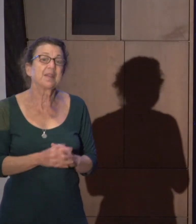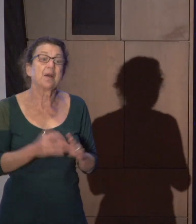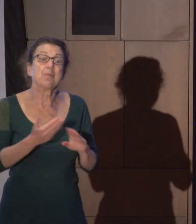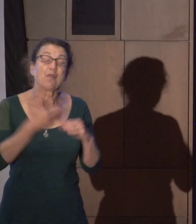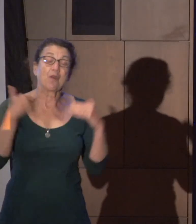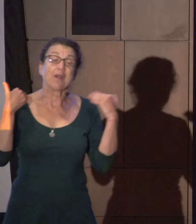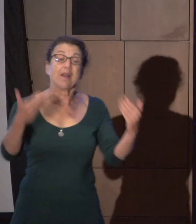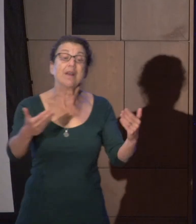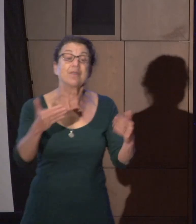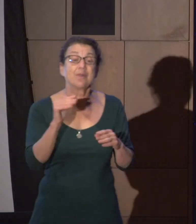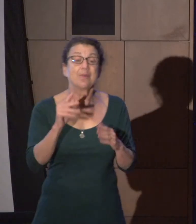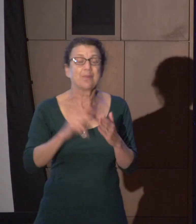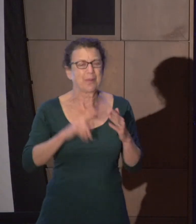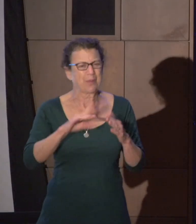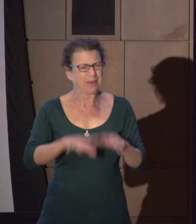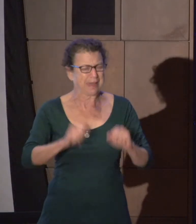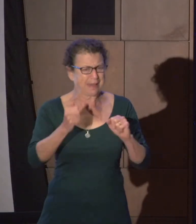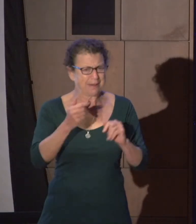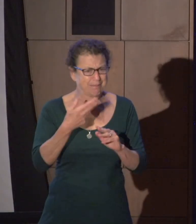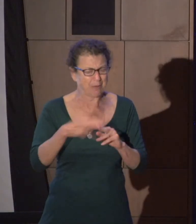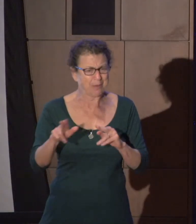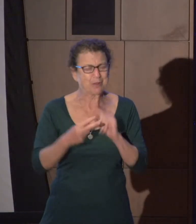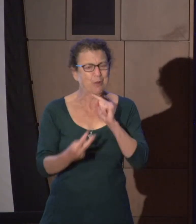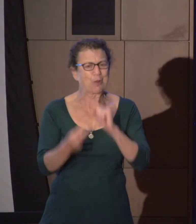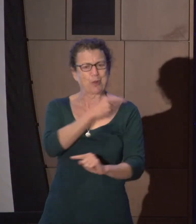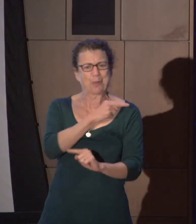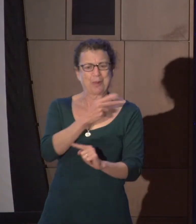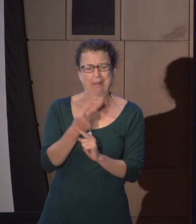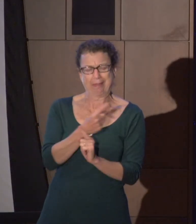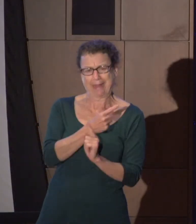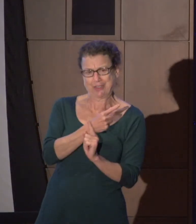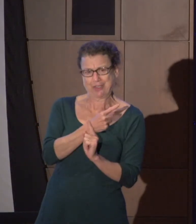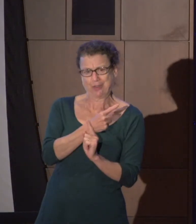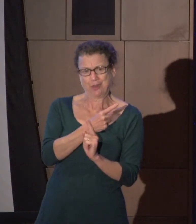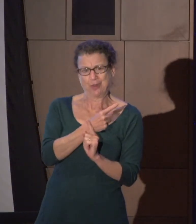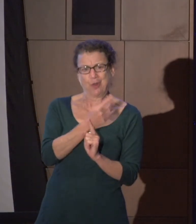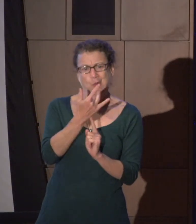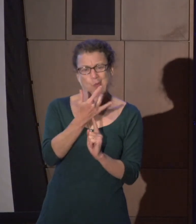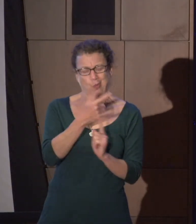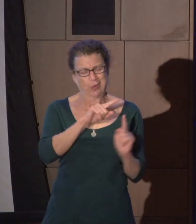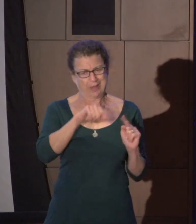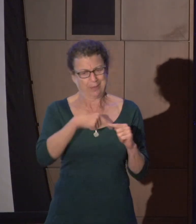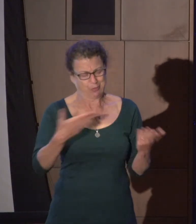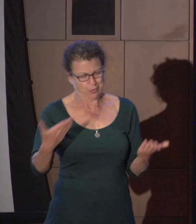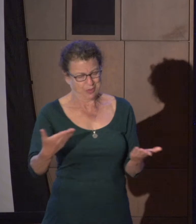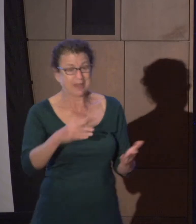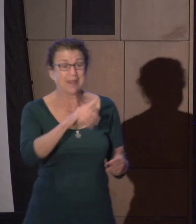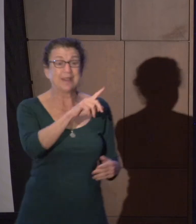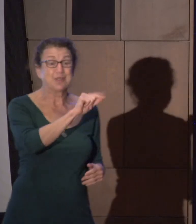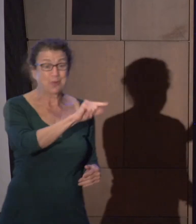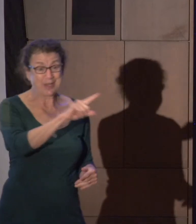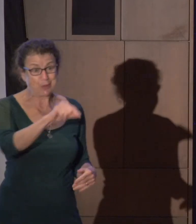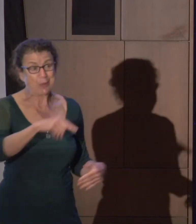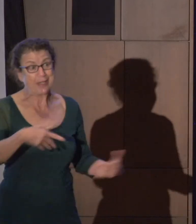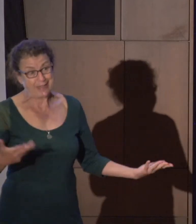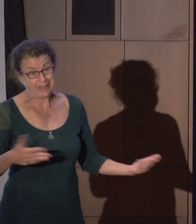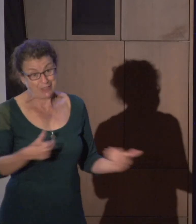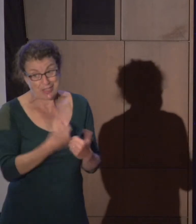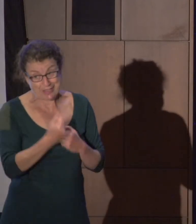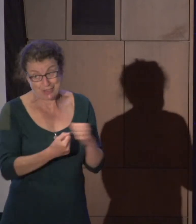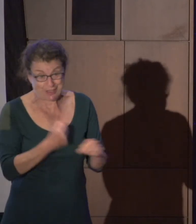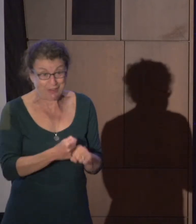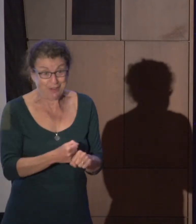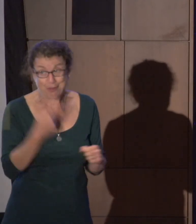Before we begin tonight's program, I just want to take a moment to look back at the past year and what's brought us here today. 2020 has been a challenging